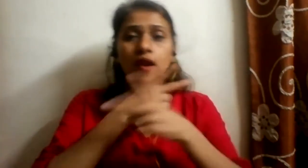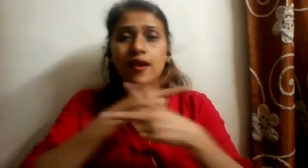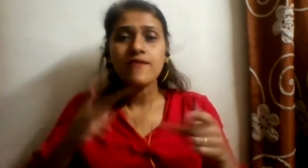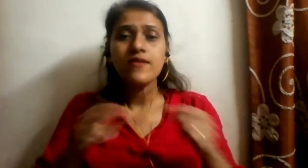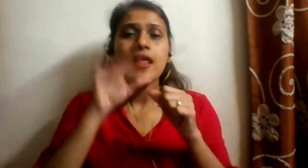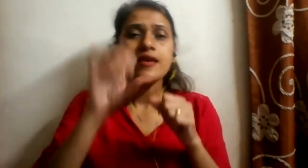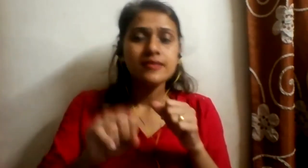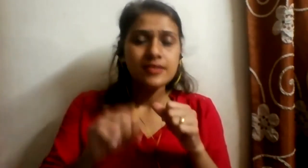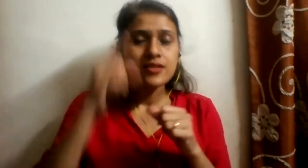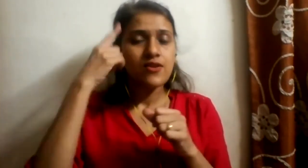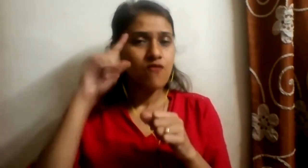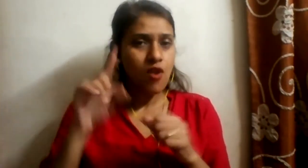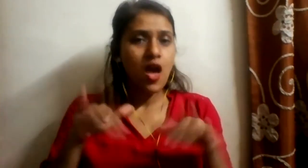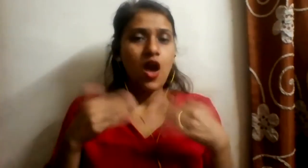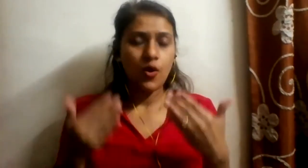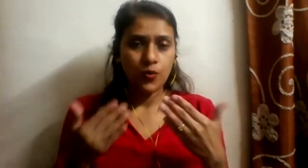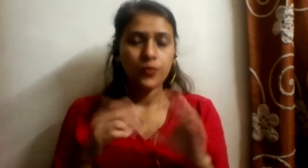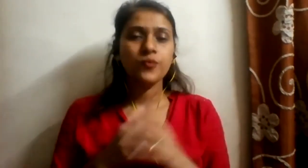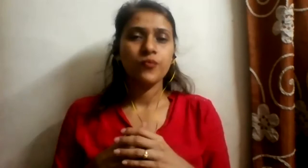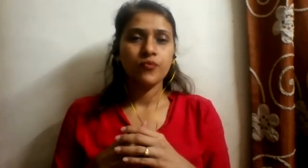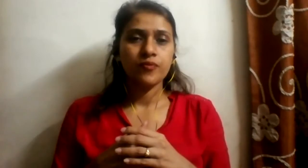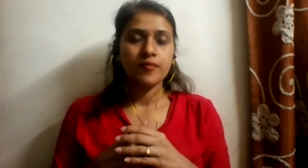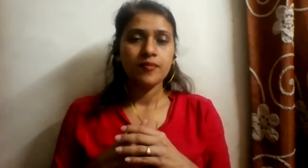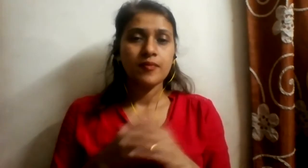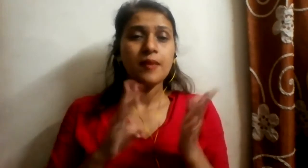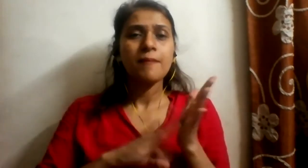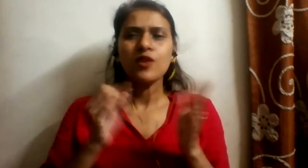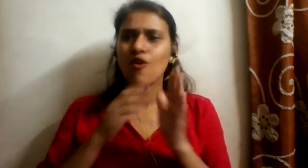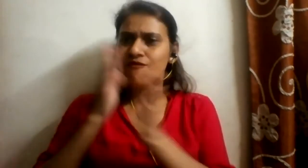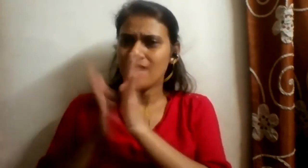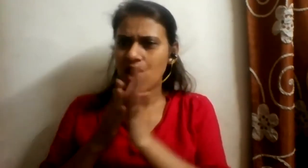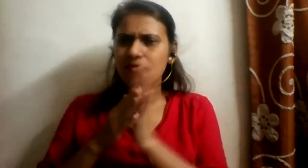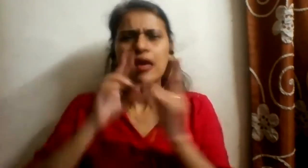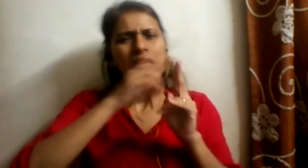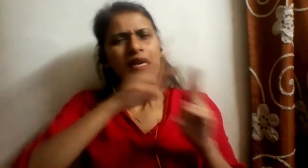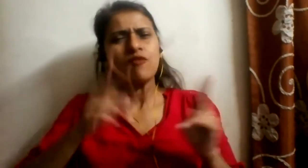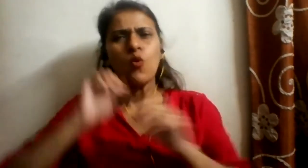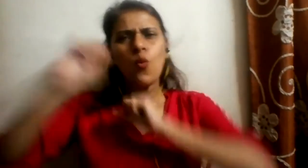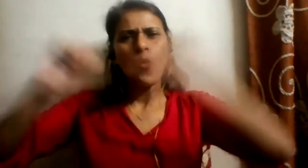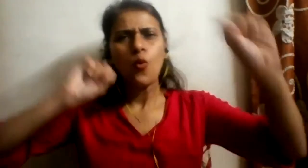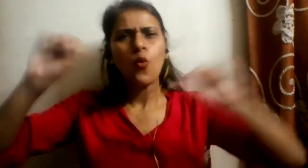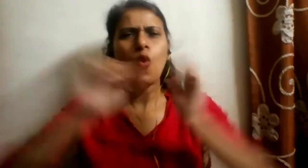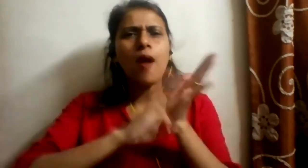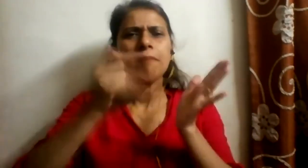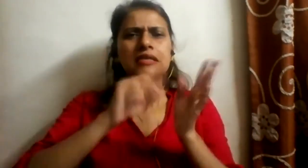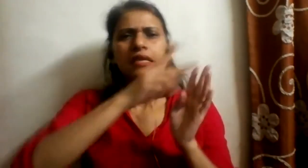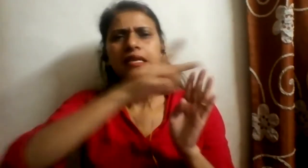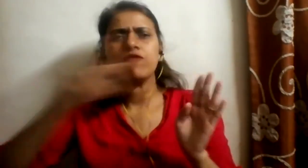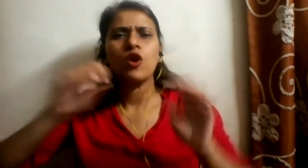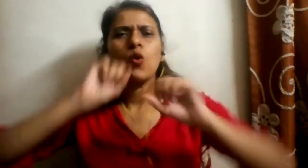kinds. Ministry of Aviation, Ministry of Railways has come out with their guidelines. How will they make their infrastructure and services accessible?